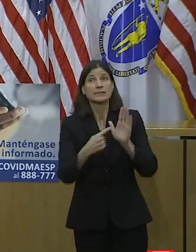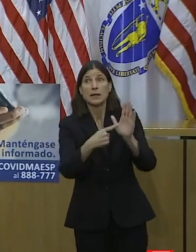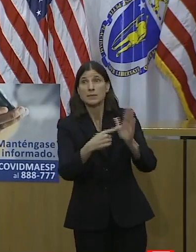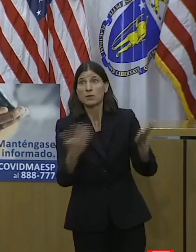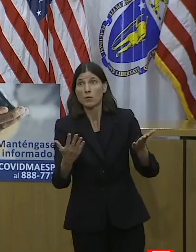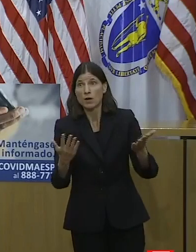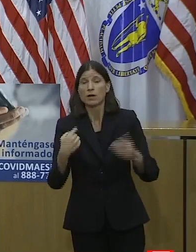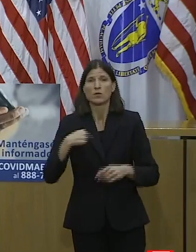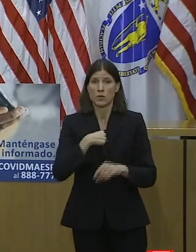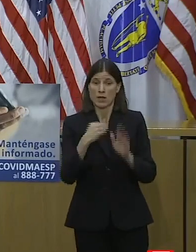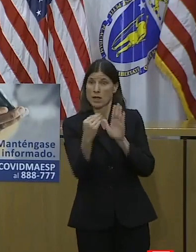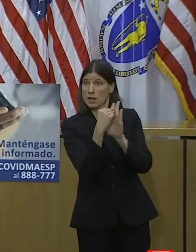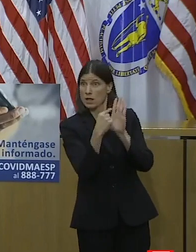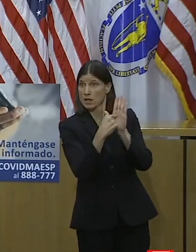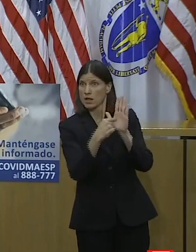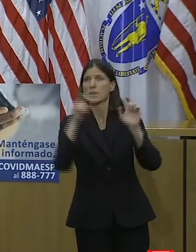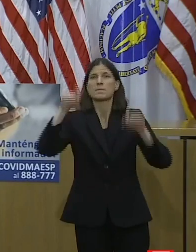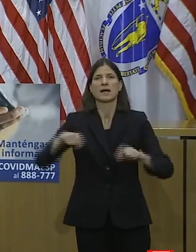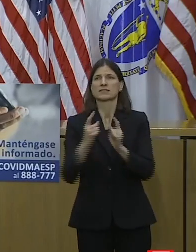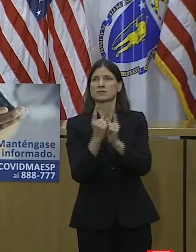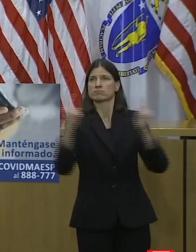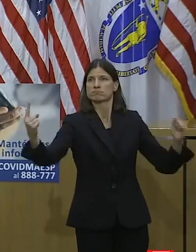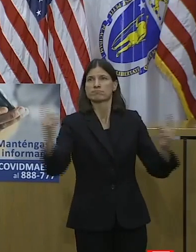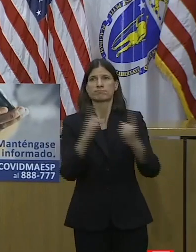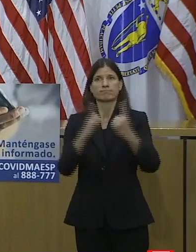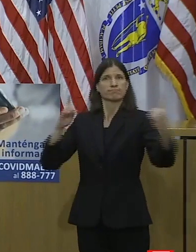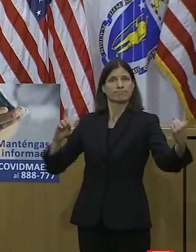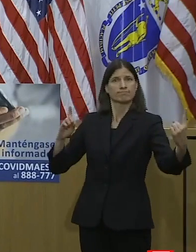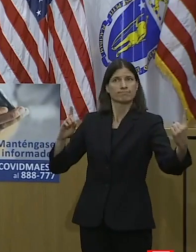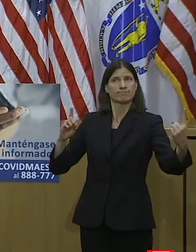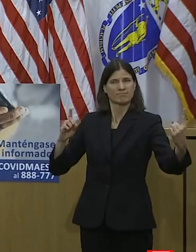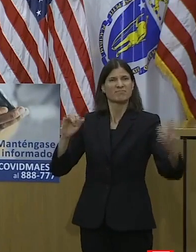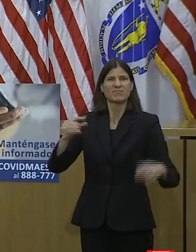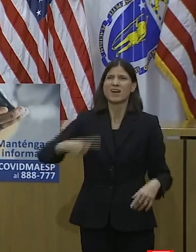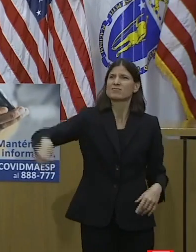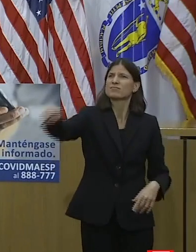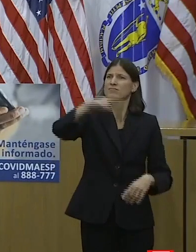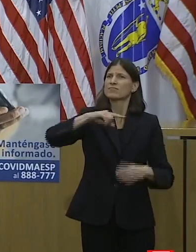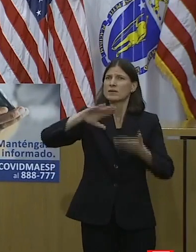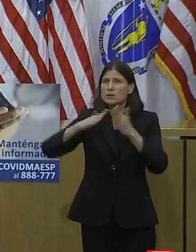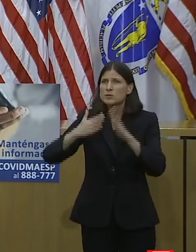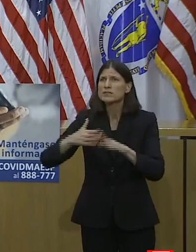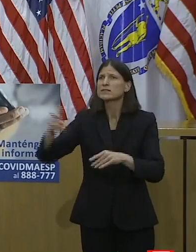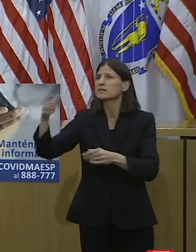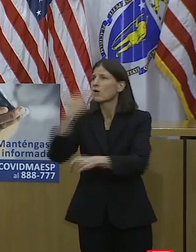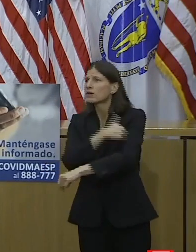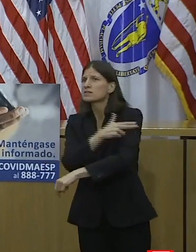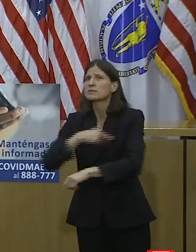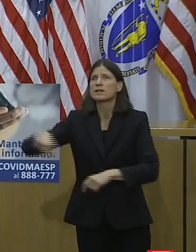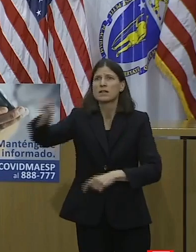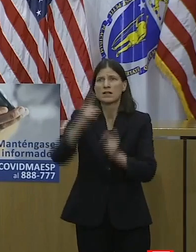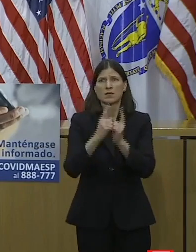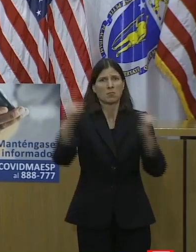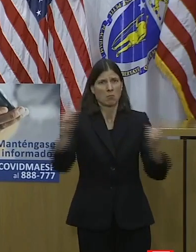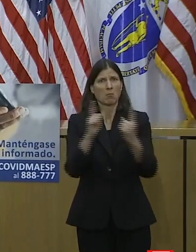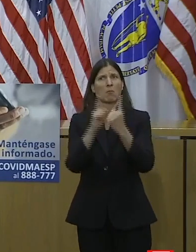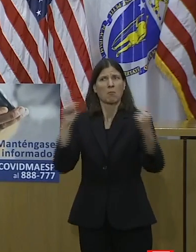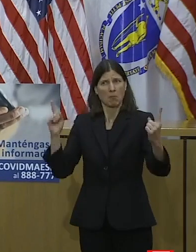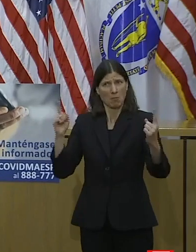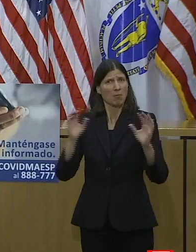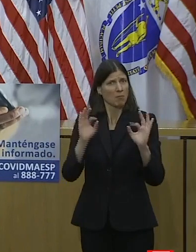Stay-home advisories and the like. Number 2 was to work with our colleagues in